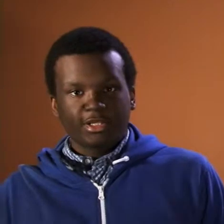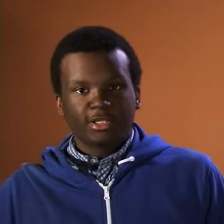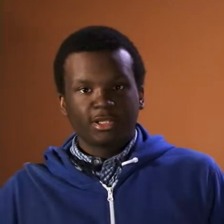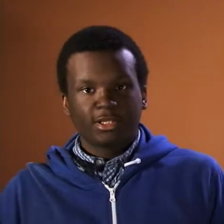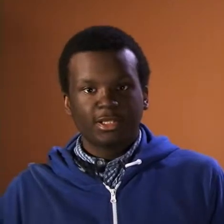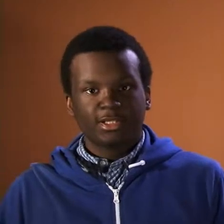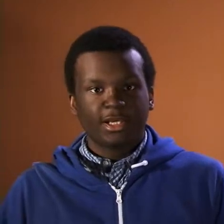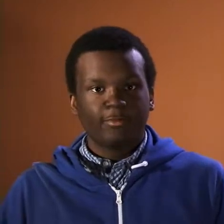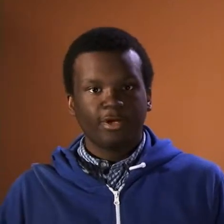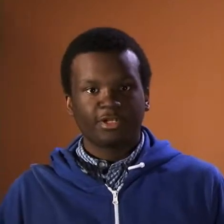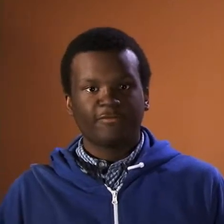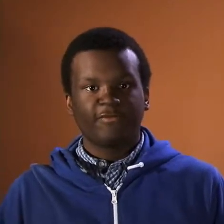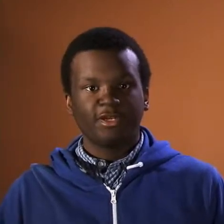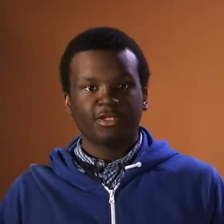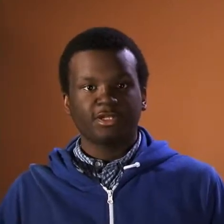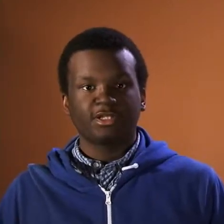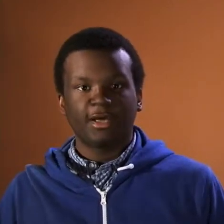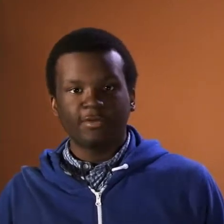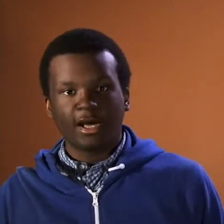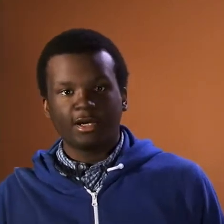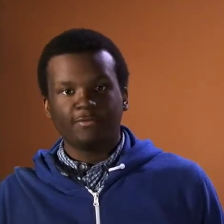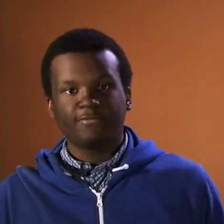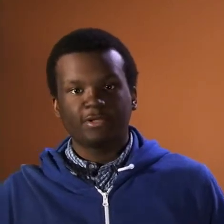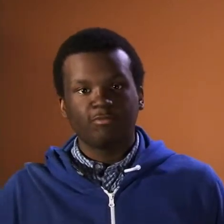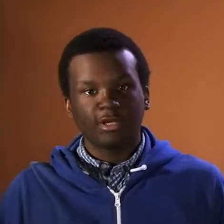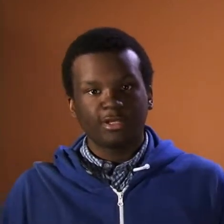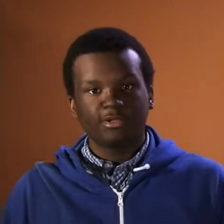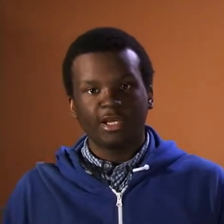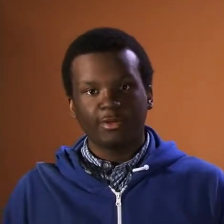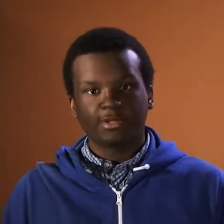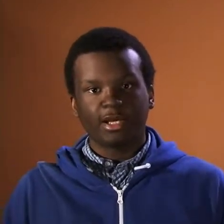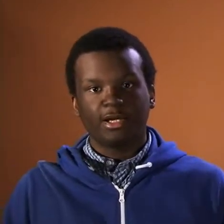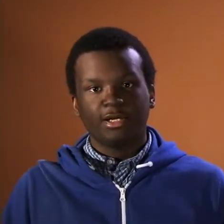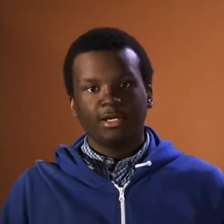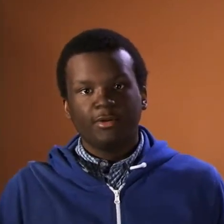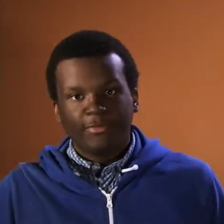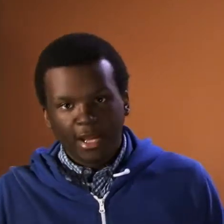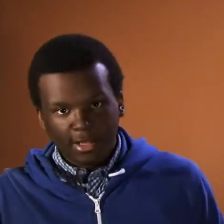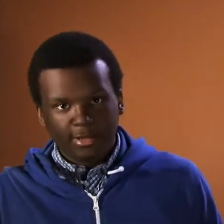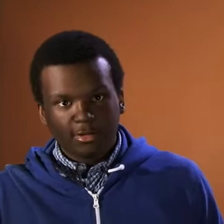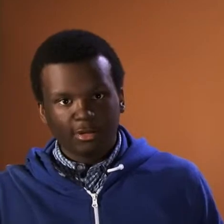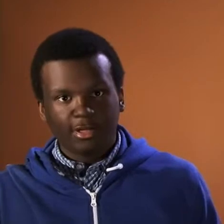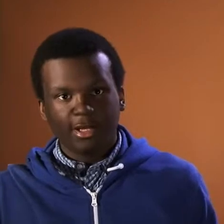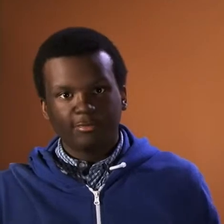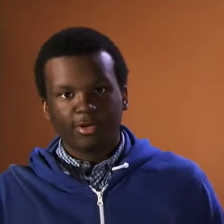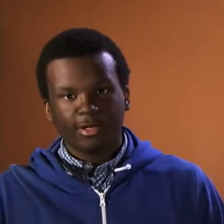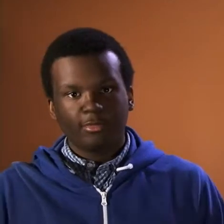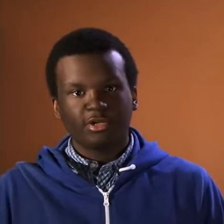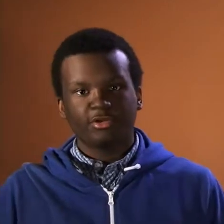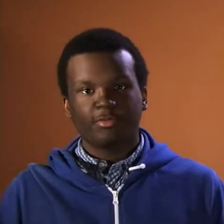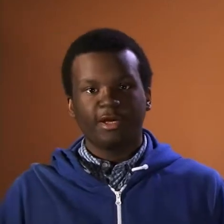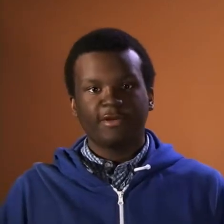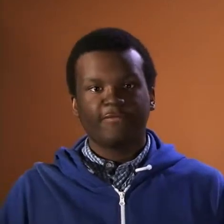Congratulations to the tennis team, which finished 7th out of 22 teams. Allie Hurley and Brittany Marshall played for